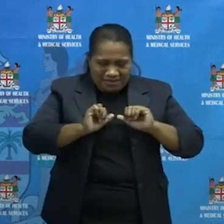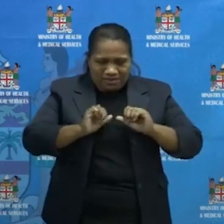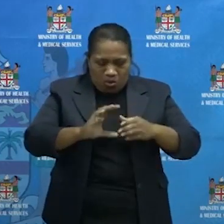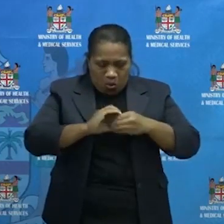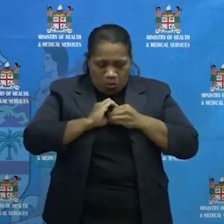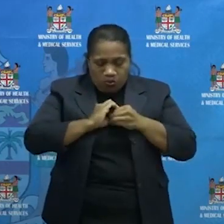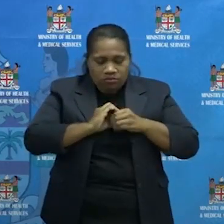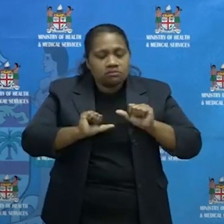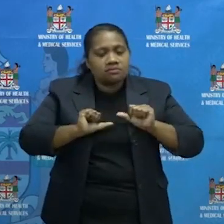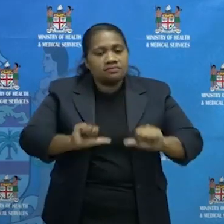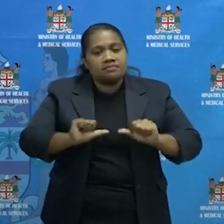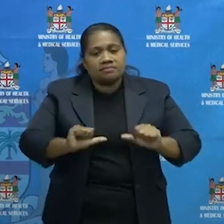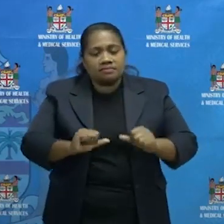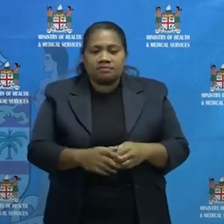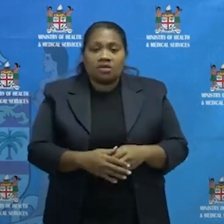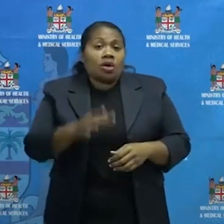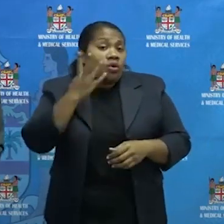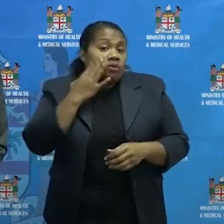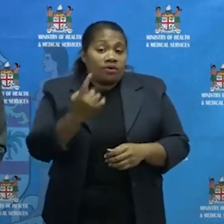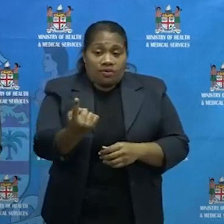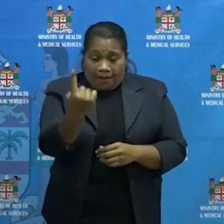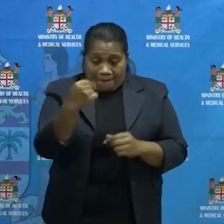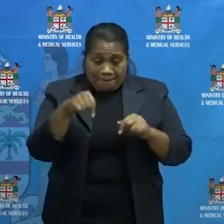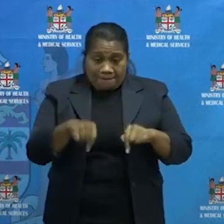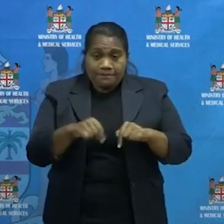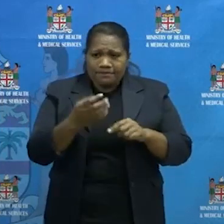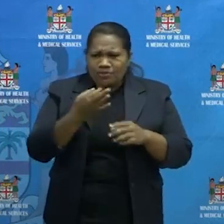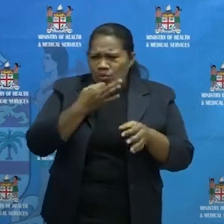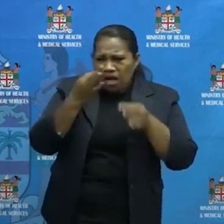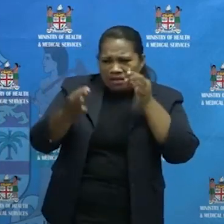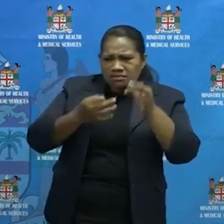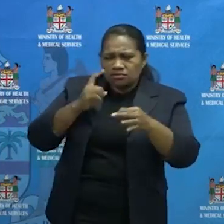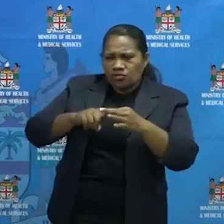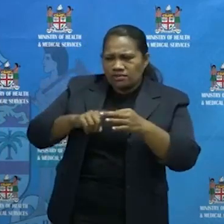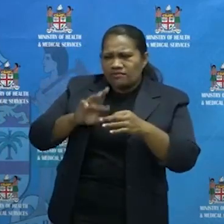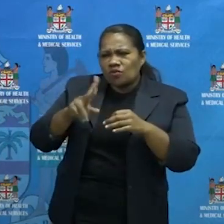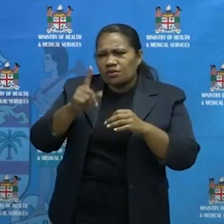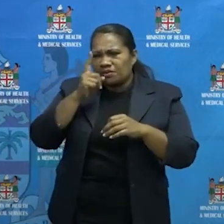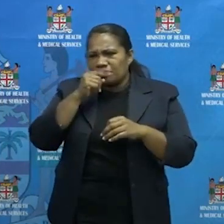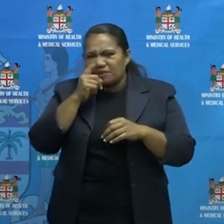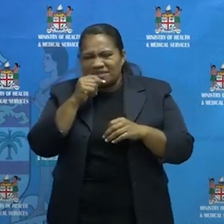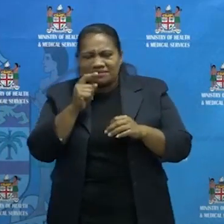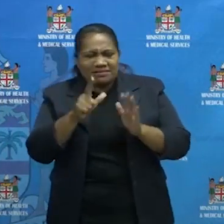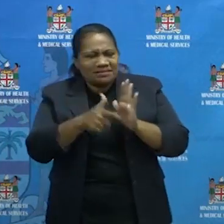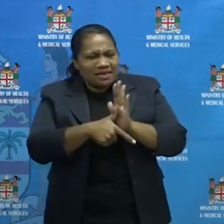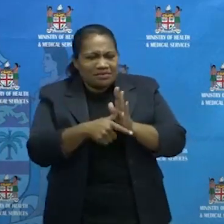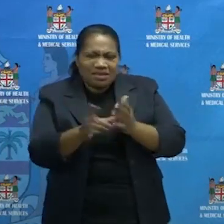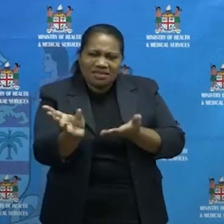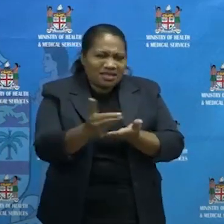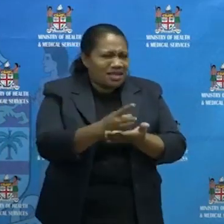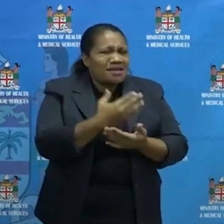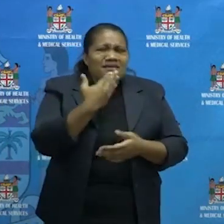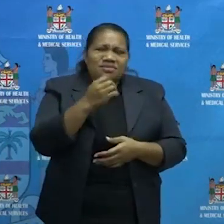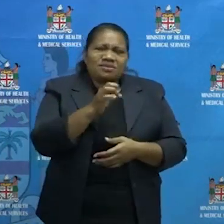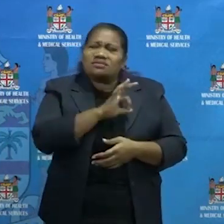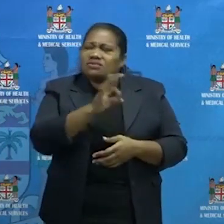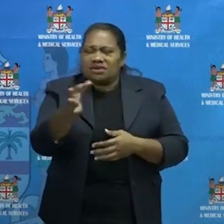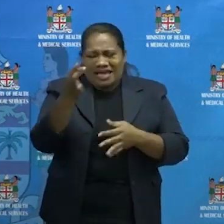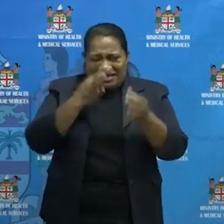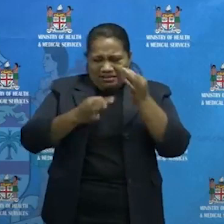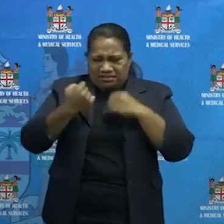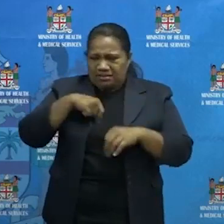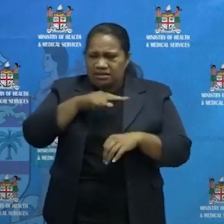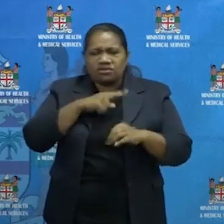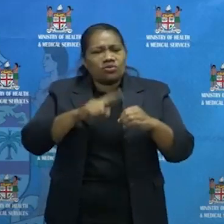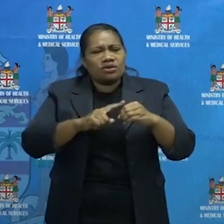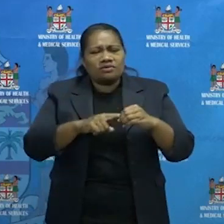So when you come here to post questions for the sake of people's time and data, please do not ask us questions from anything that we've already